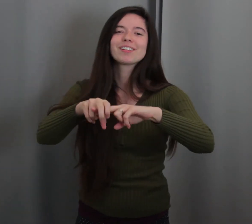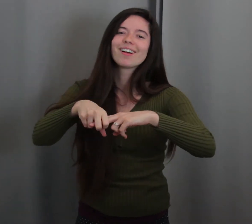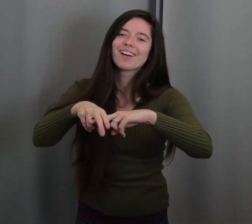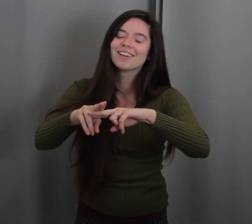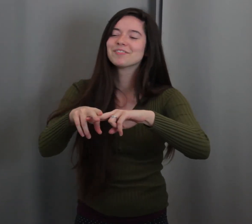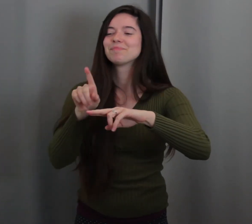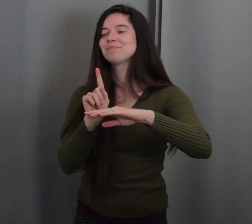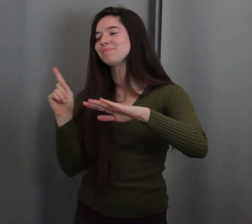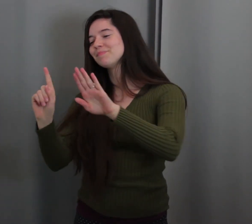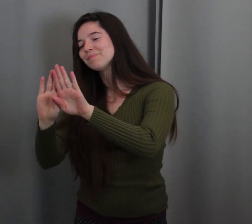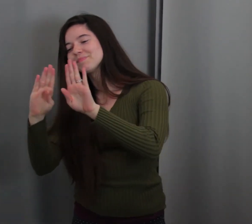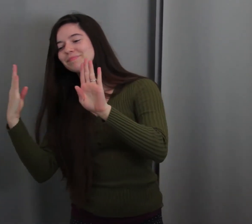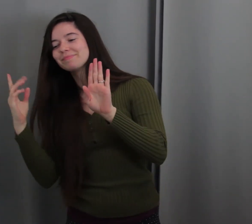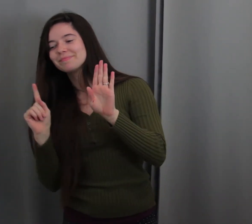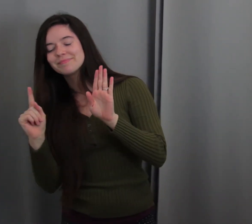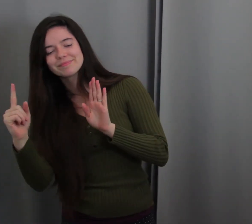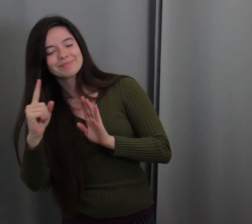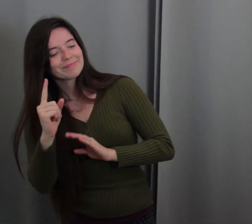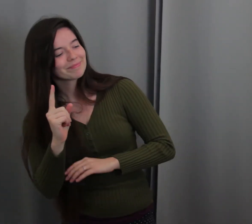He paused a moment and then added,